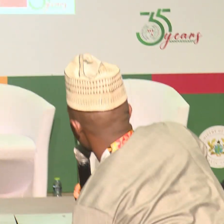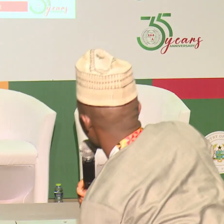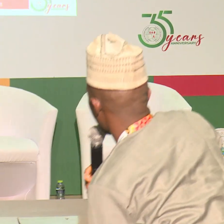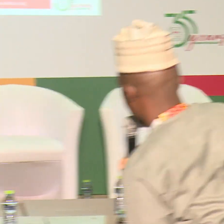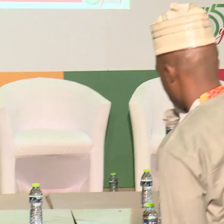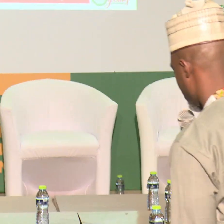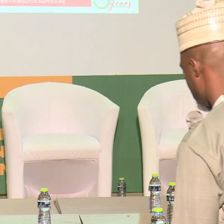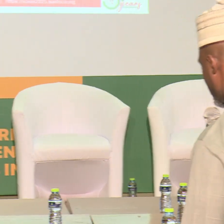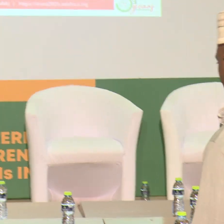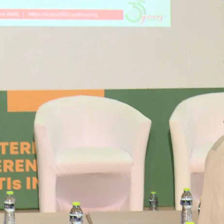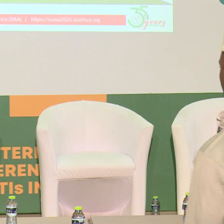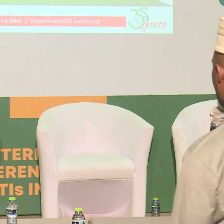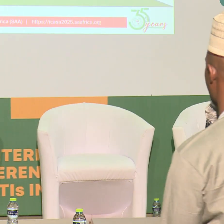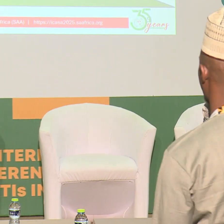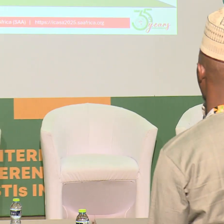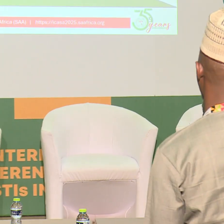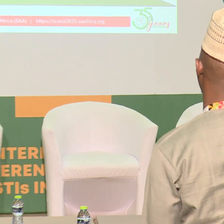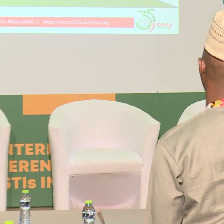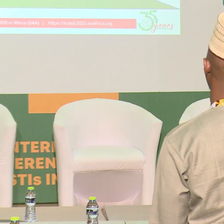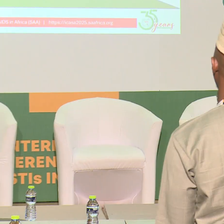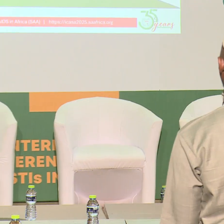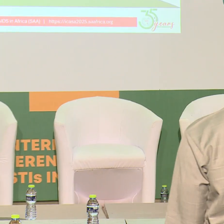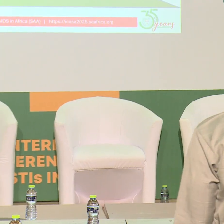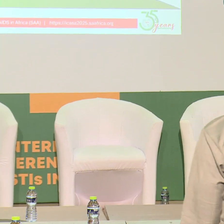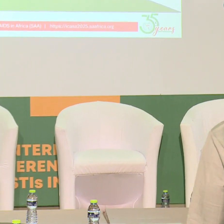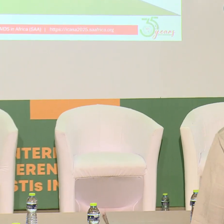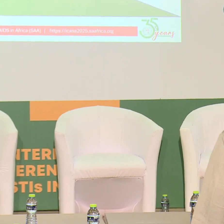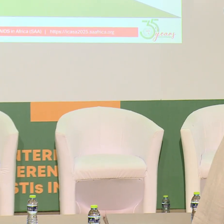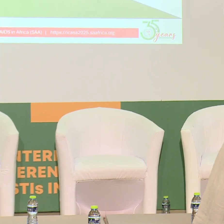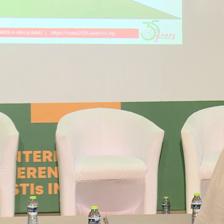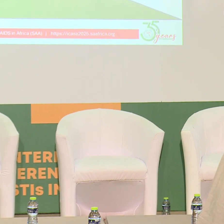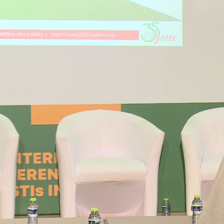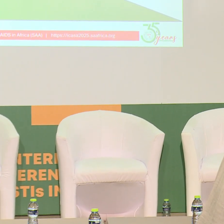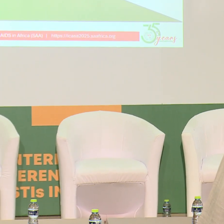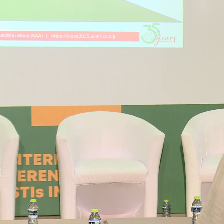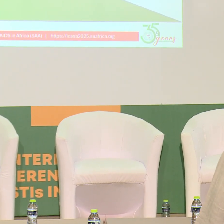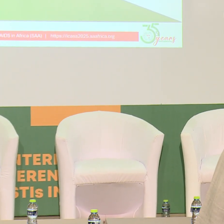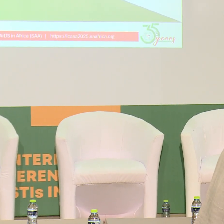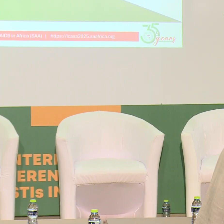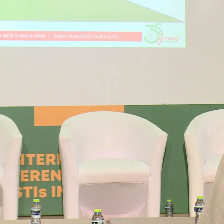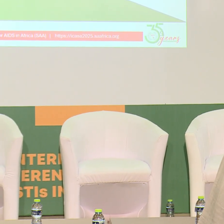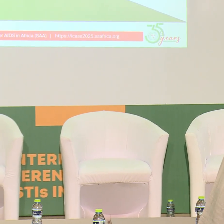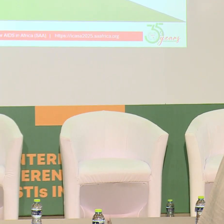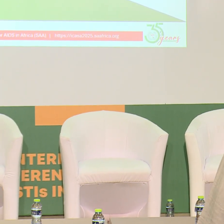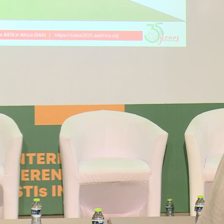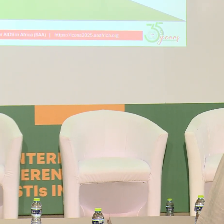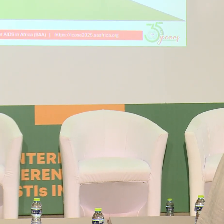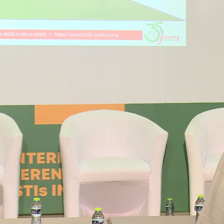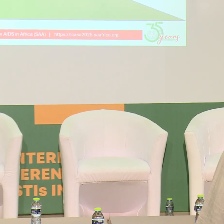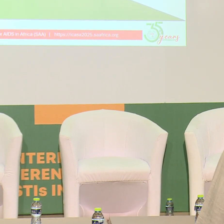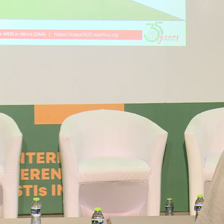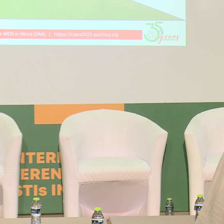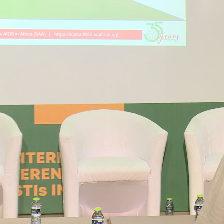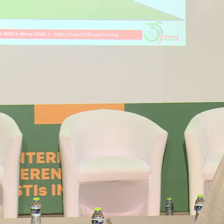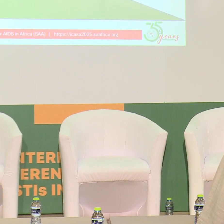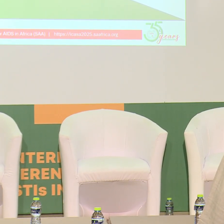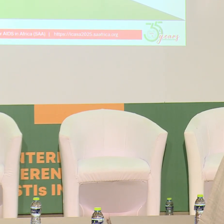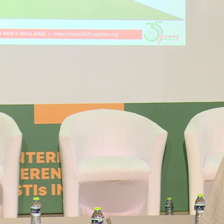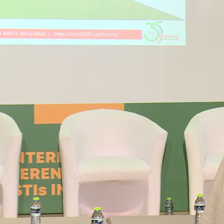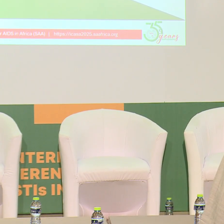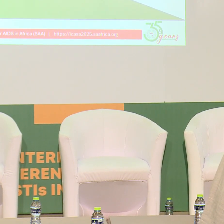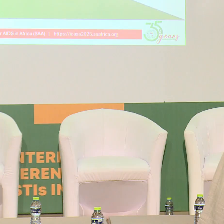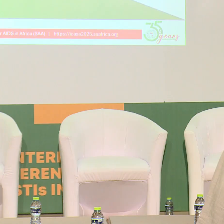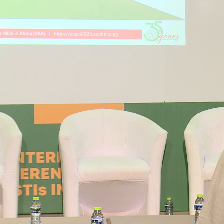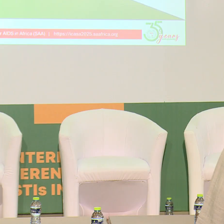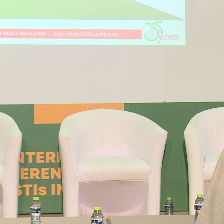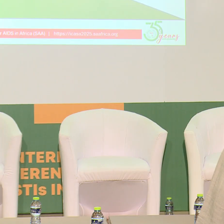much for the presentation and the novelty of the idea. My concern is, do you have any